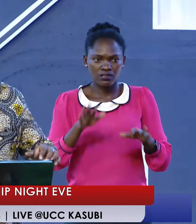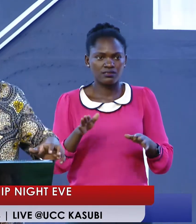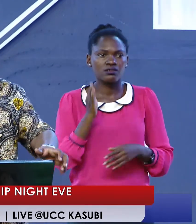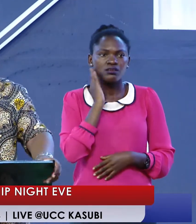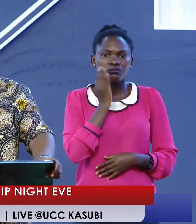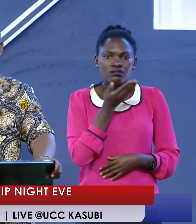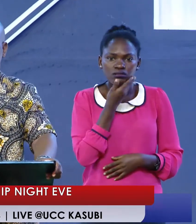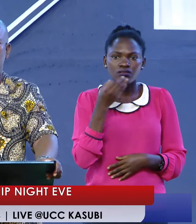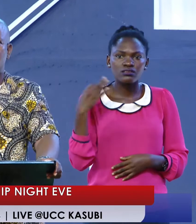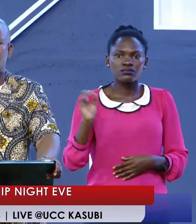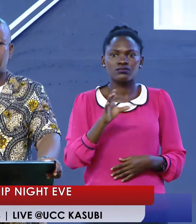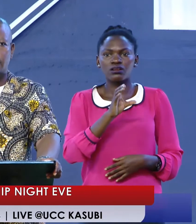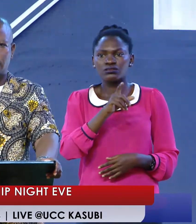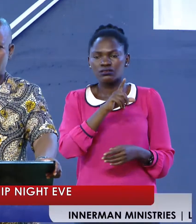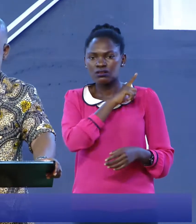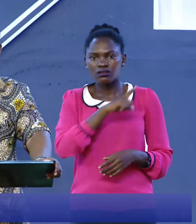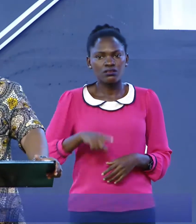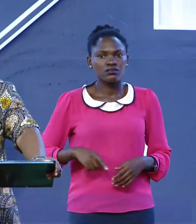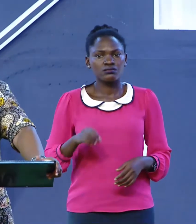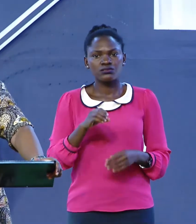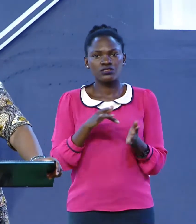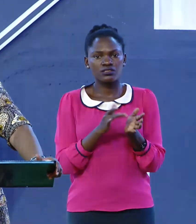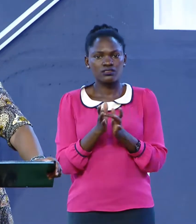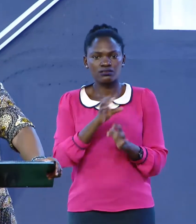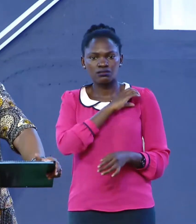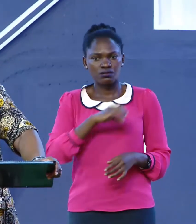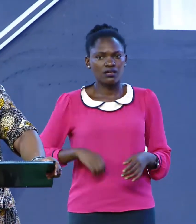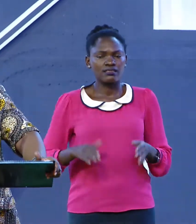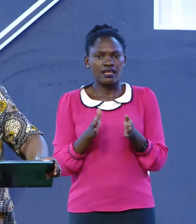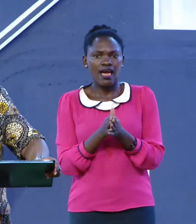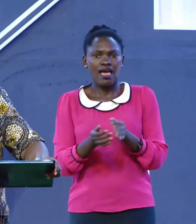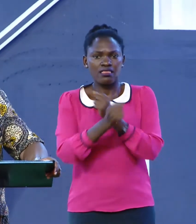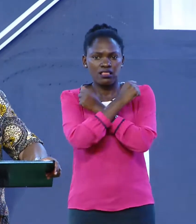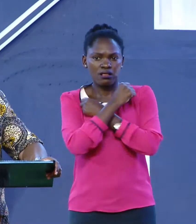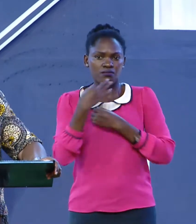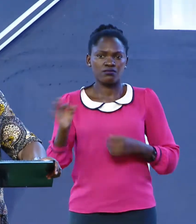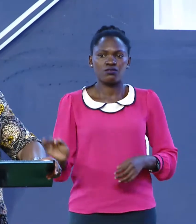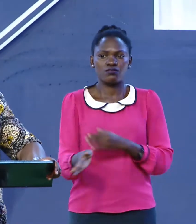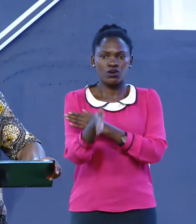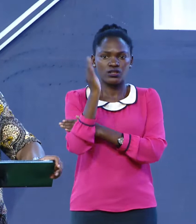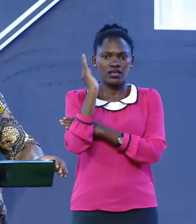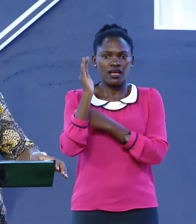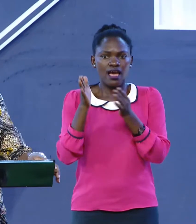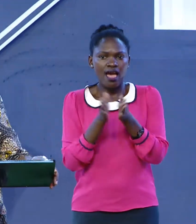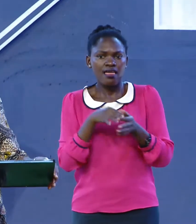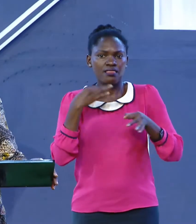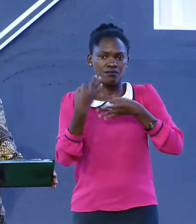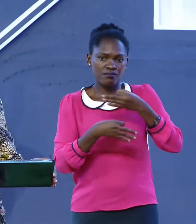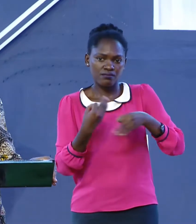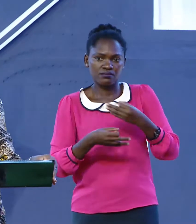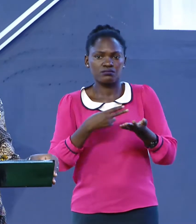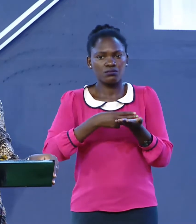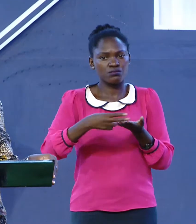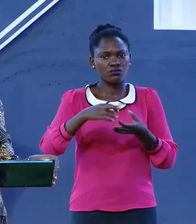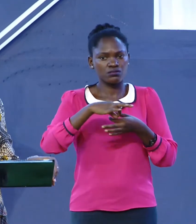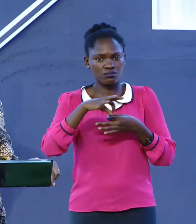May the grace of our Lord Jesus Christ and the love of God,